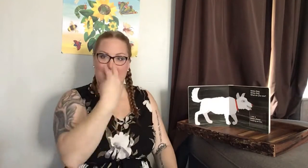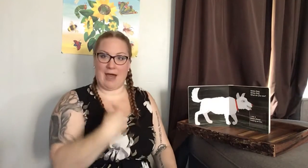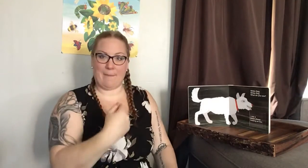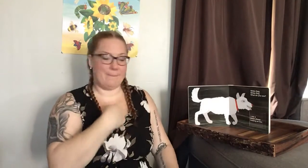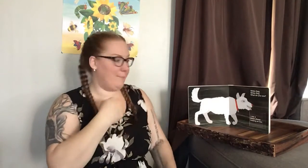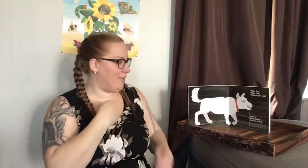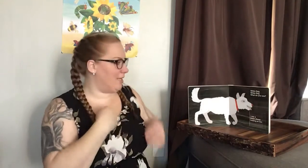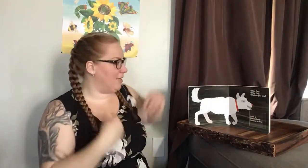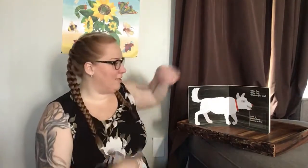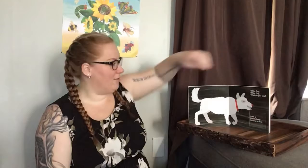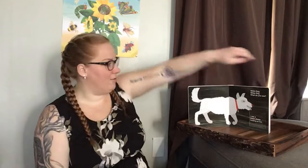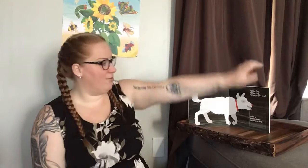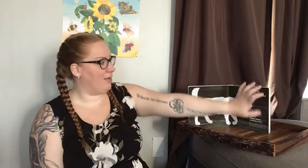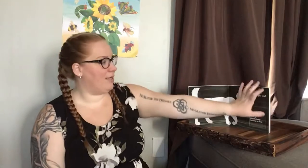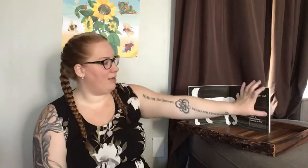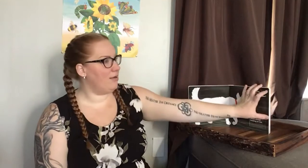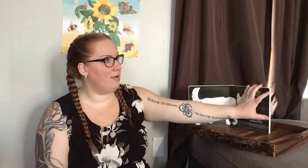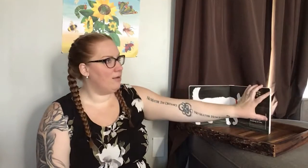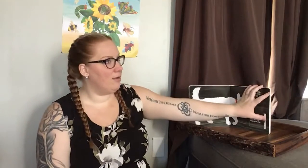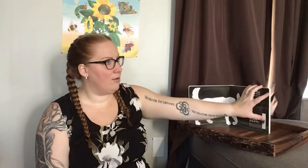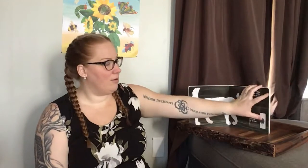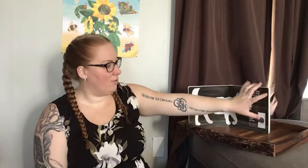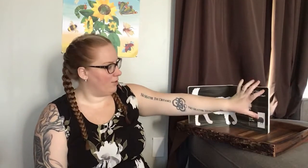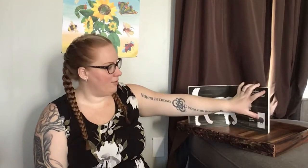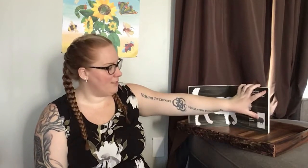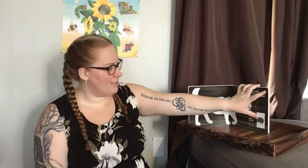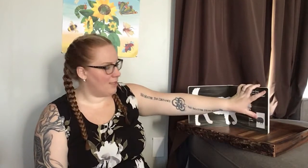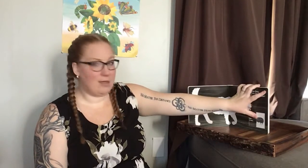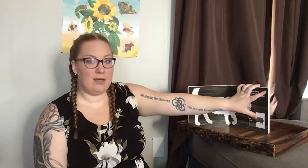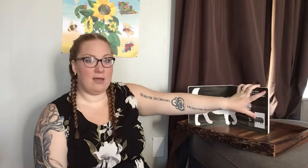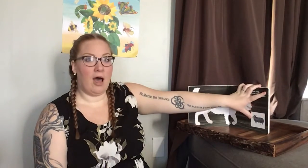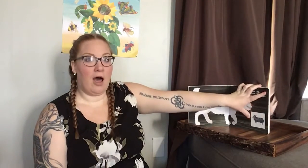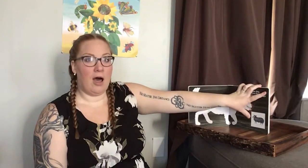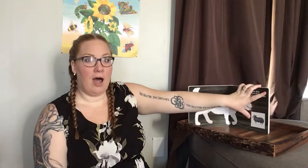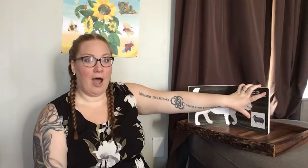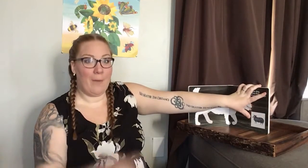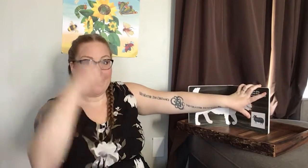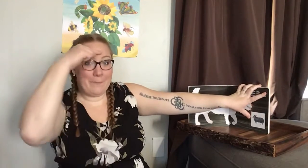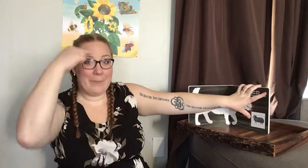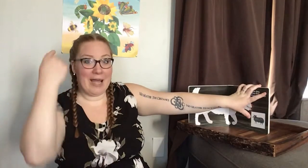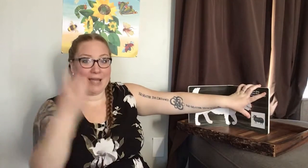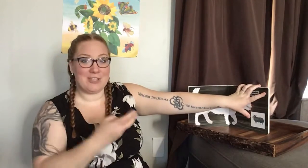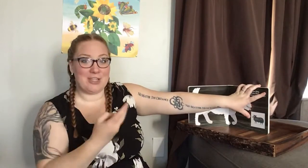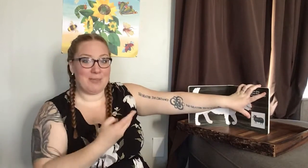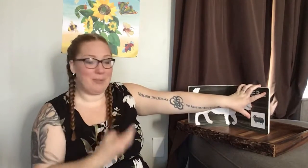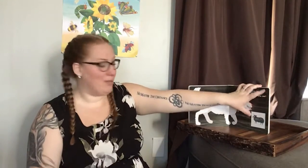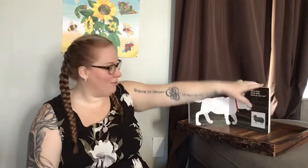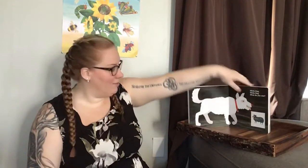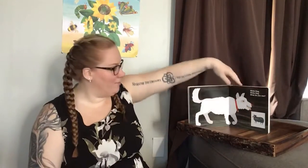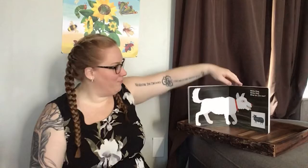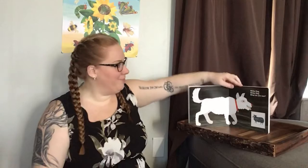at me. Ready? Where is it? Black sheep.